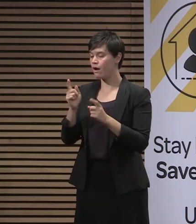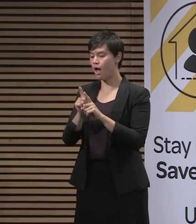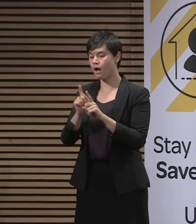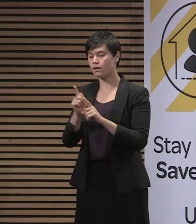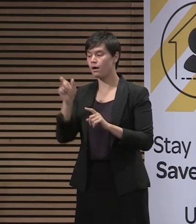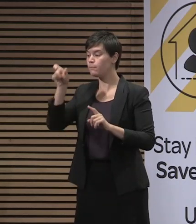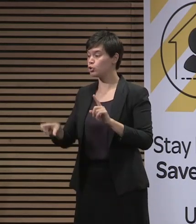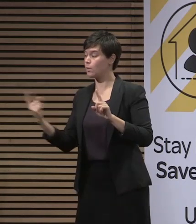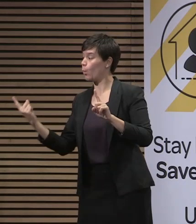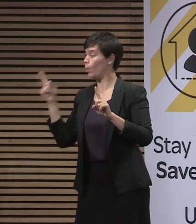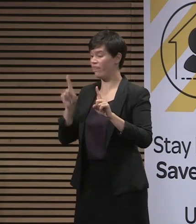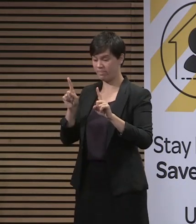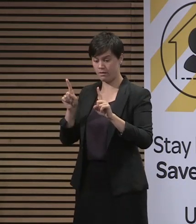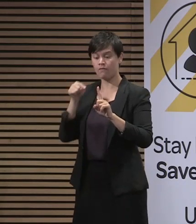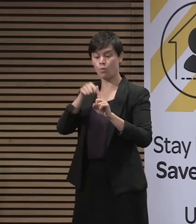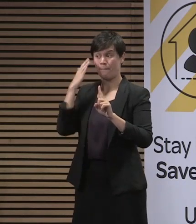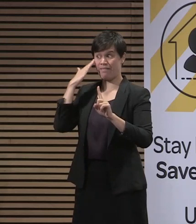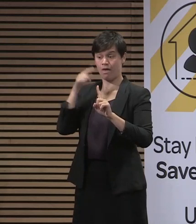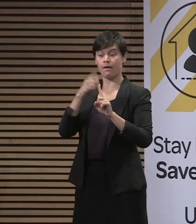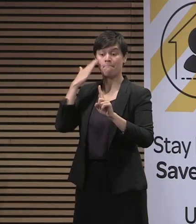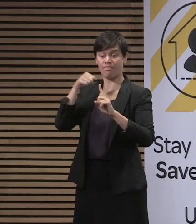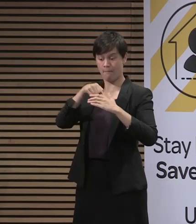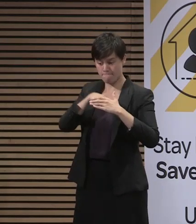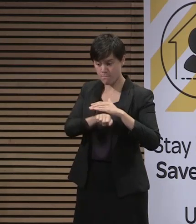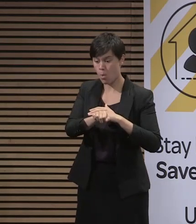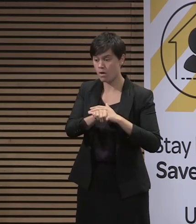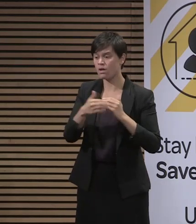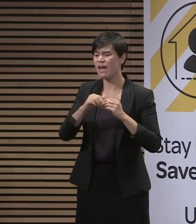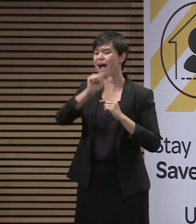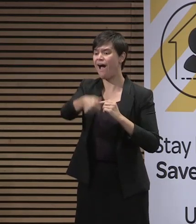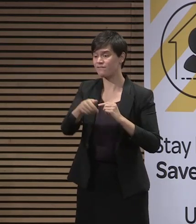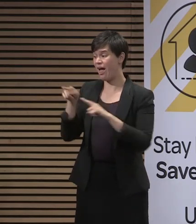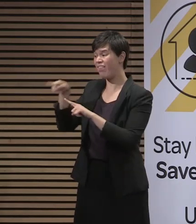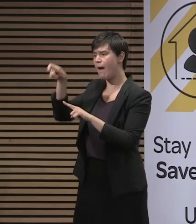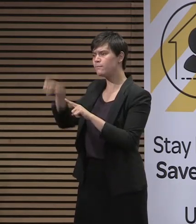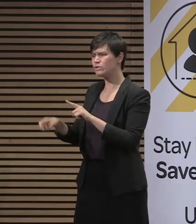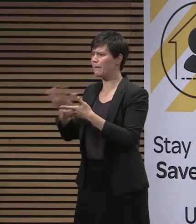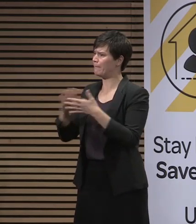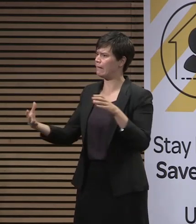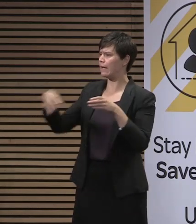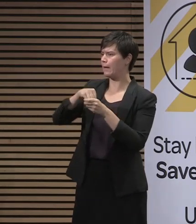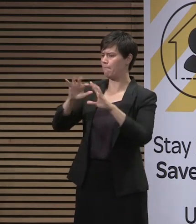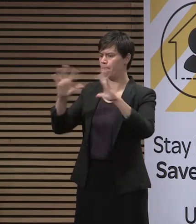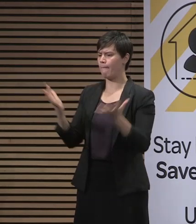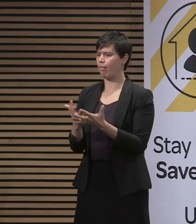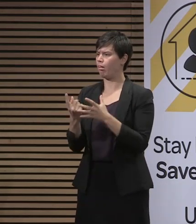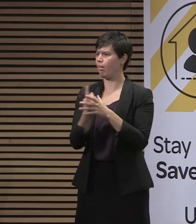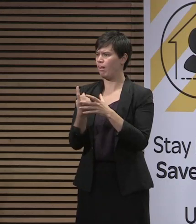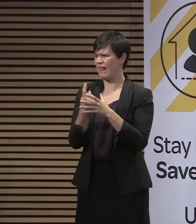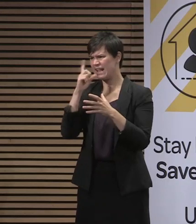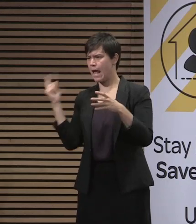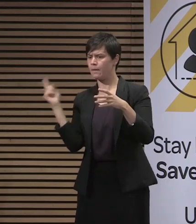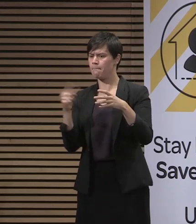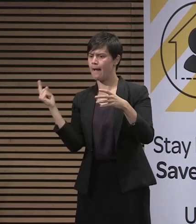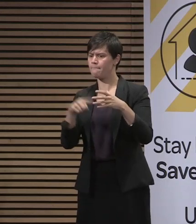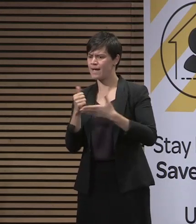delivery or in theatre if it's a C-section, isn't there an argument that that person can then stay on to support the mother in the